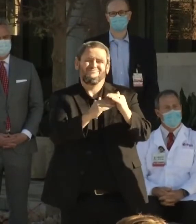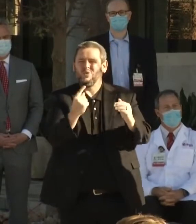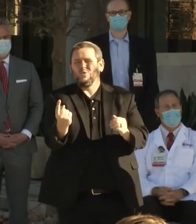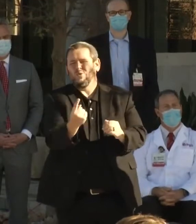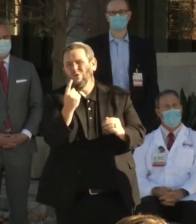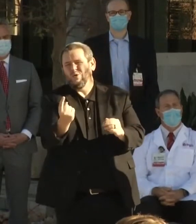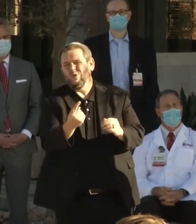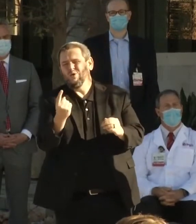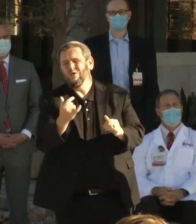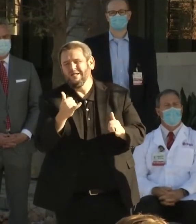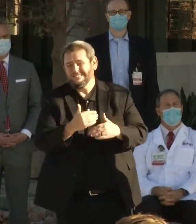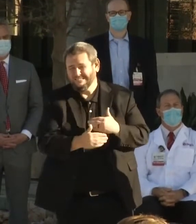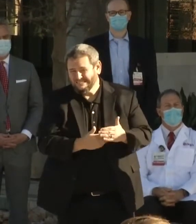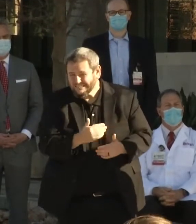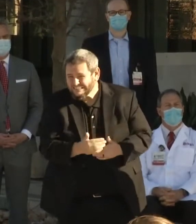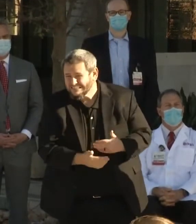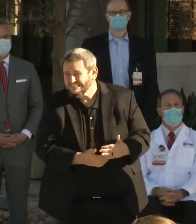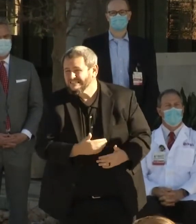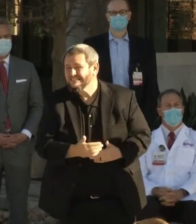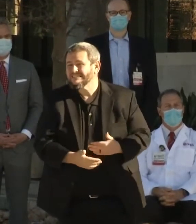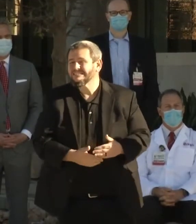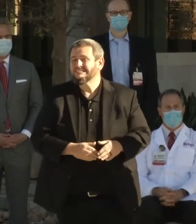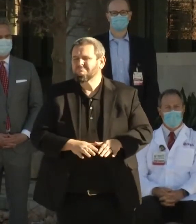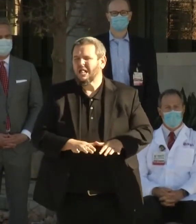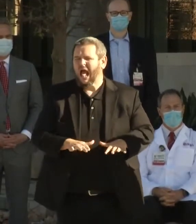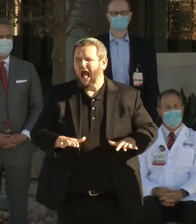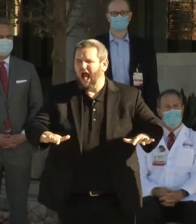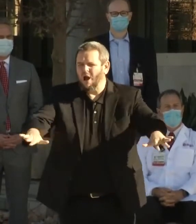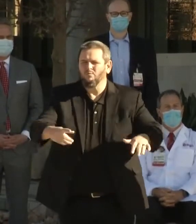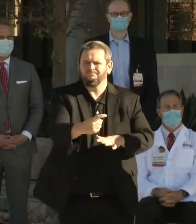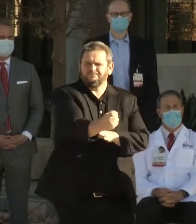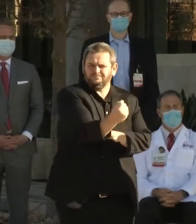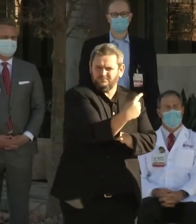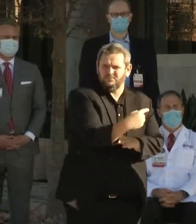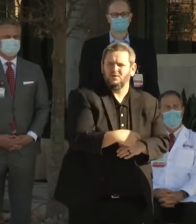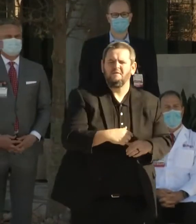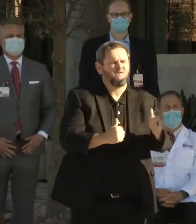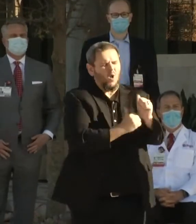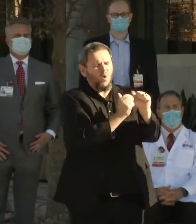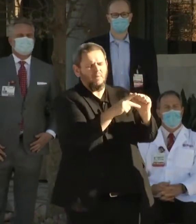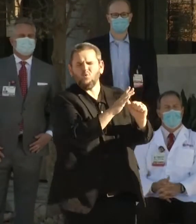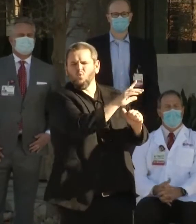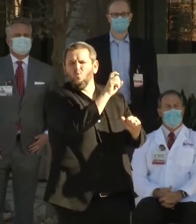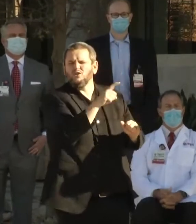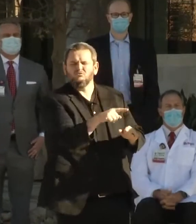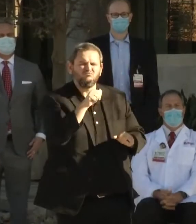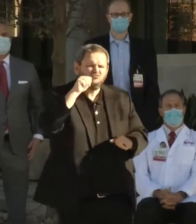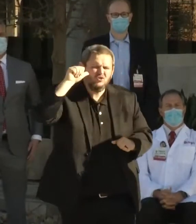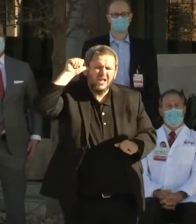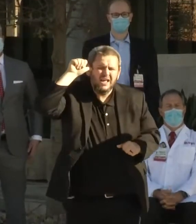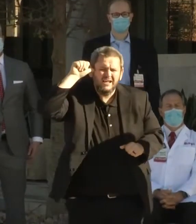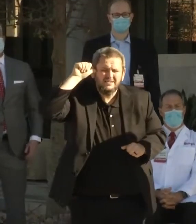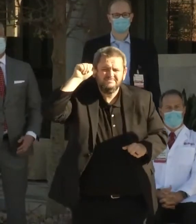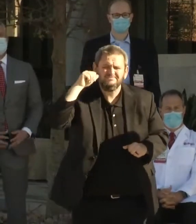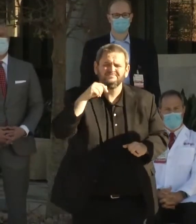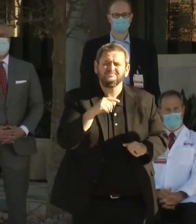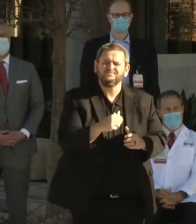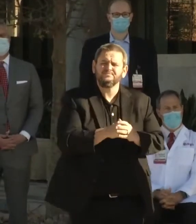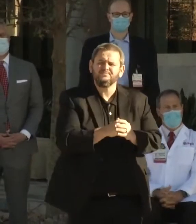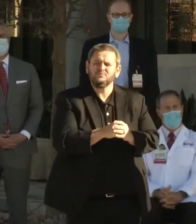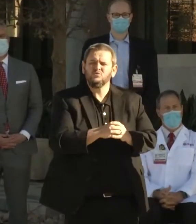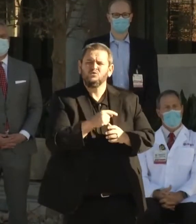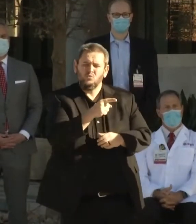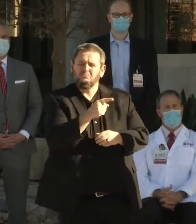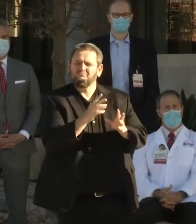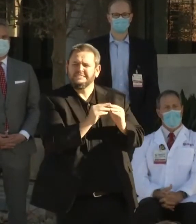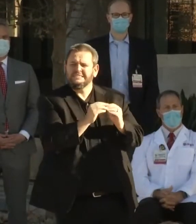as it's available. I'd like to follow up on the question from yesterday on hospitals that on their own basis have begun